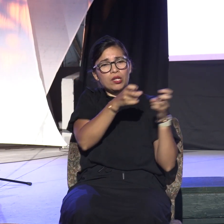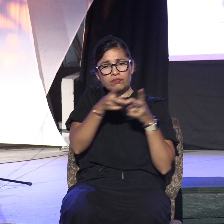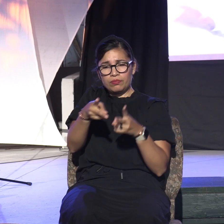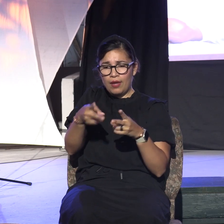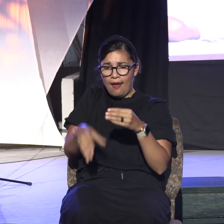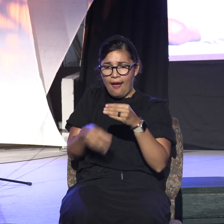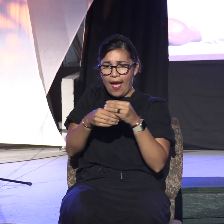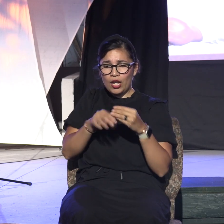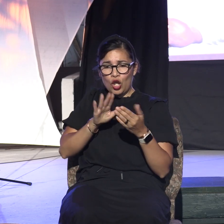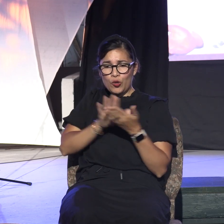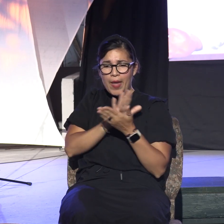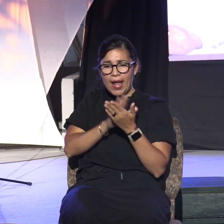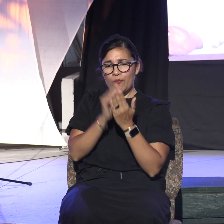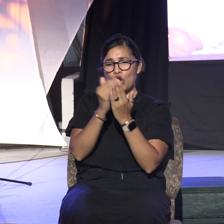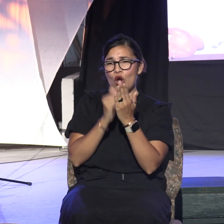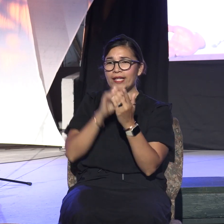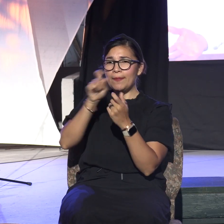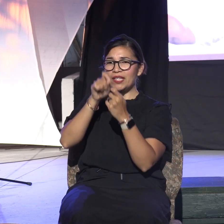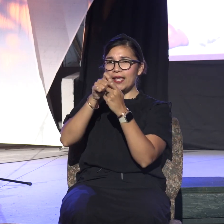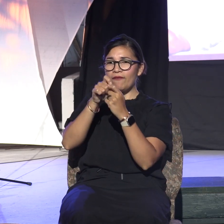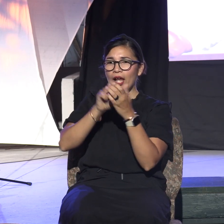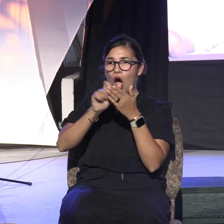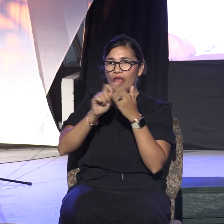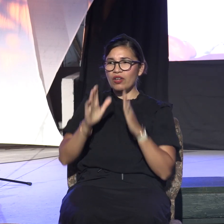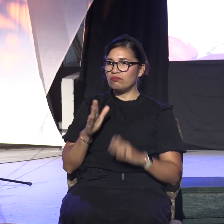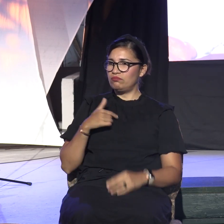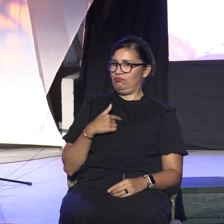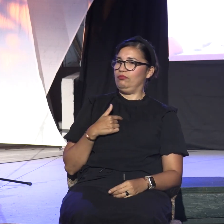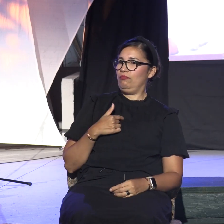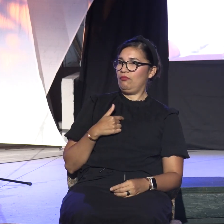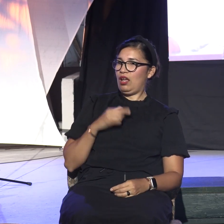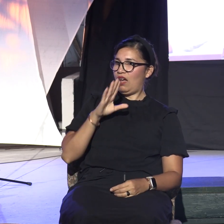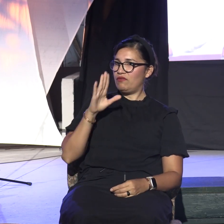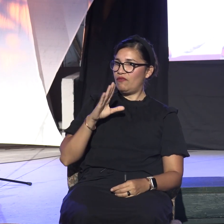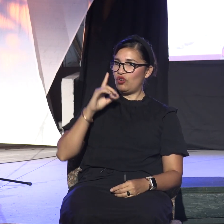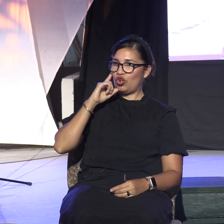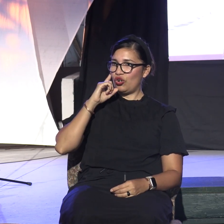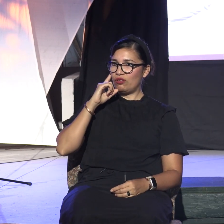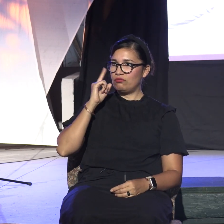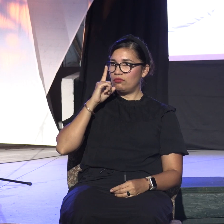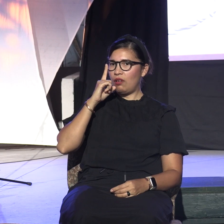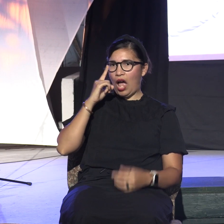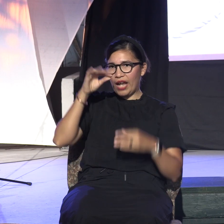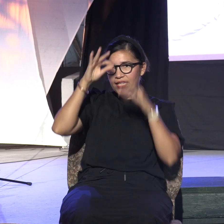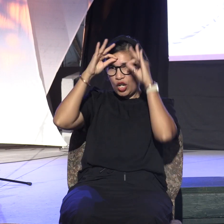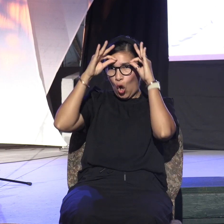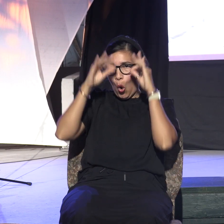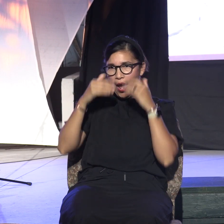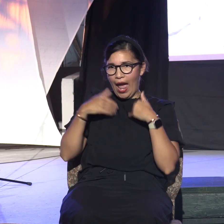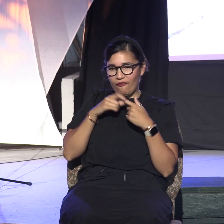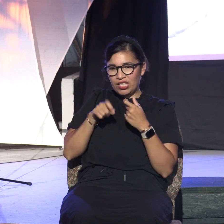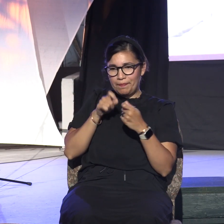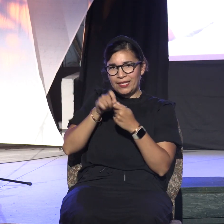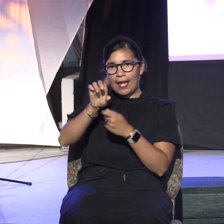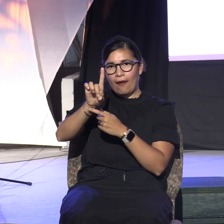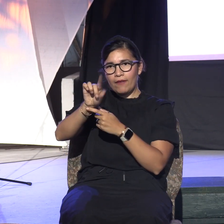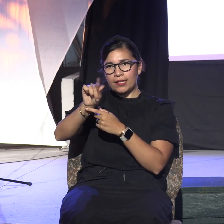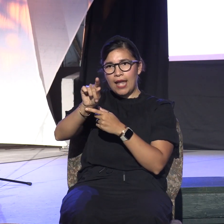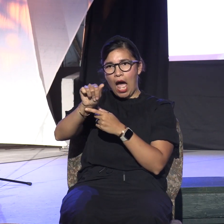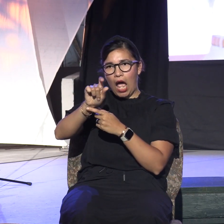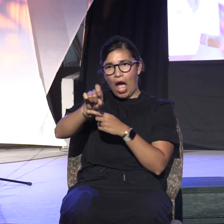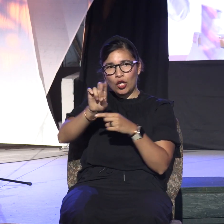stuff? I have no idea. And then I remembered a tip. Somebody said, look, if you get in trouble and there's a question that you can't